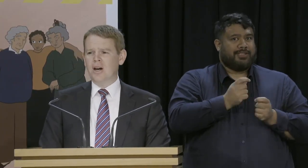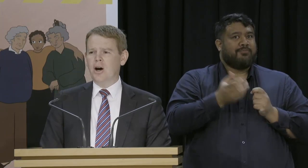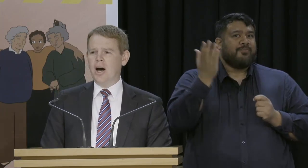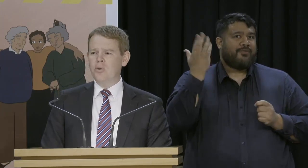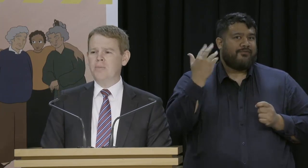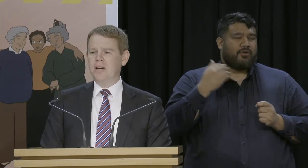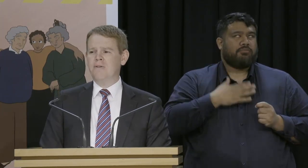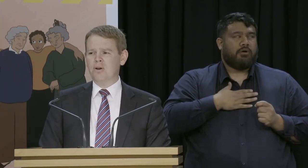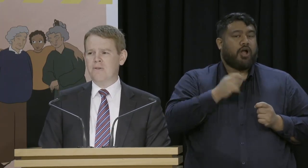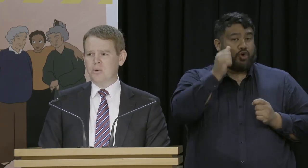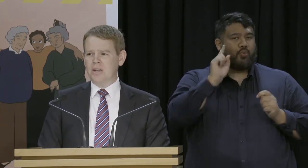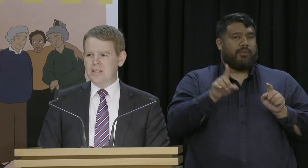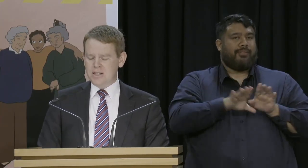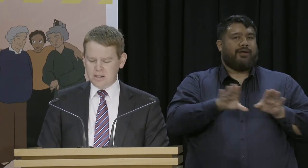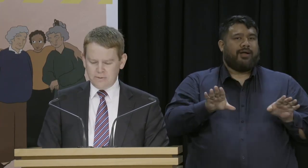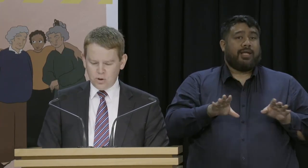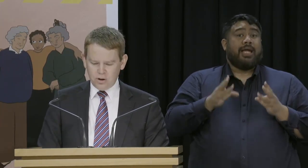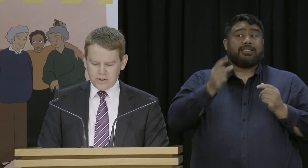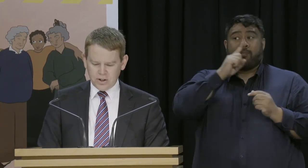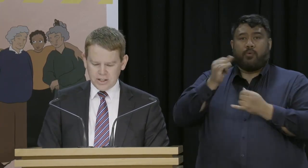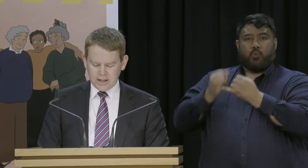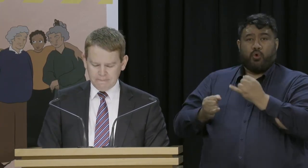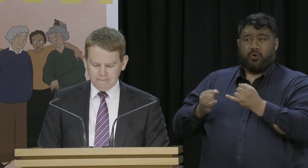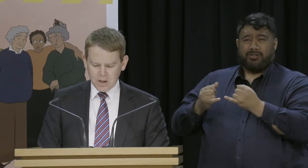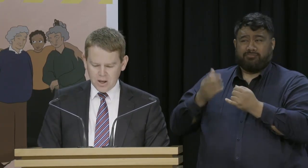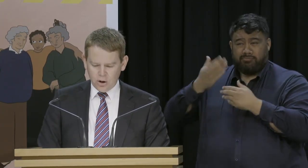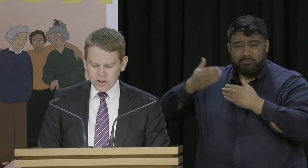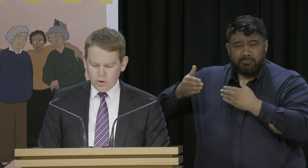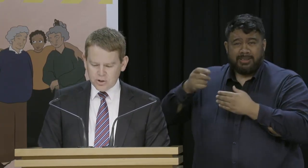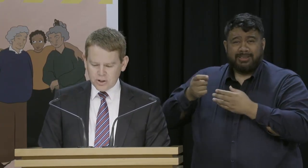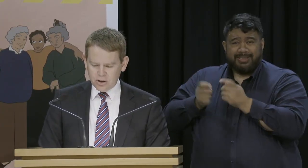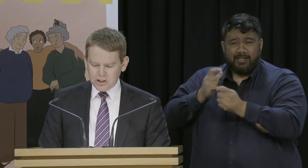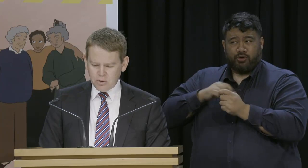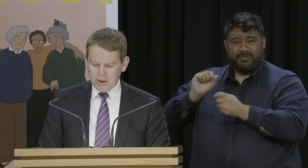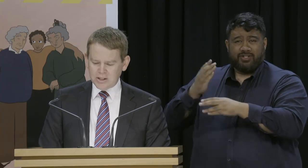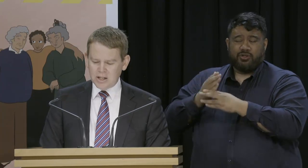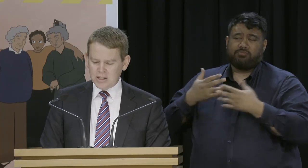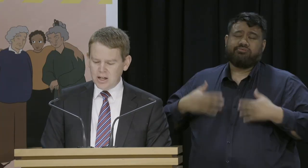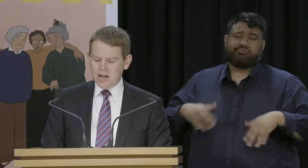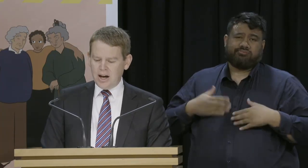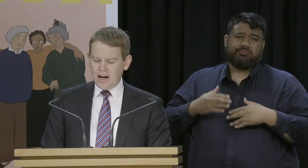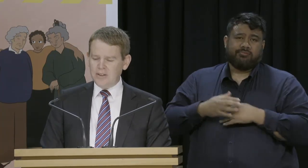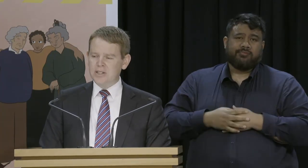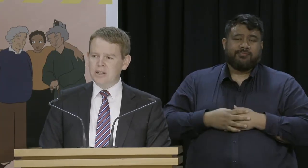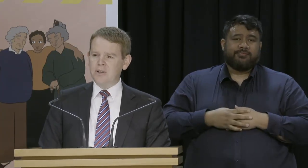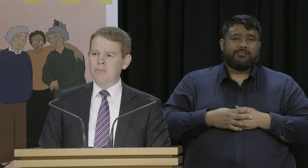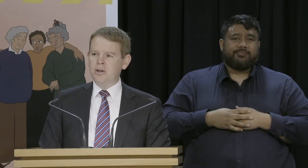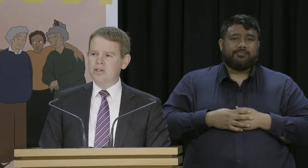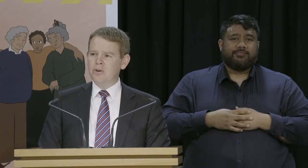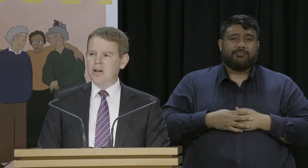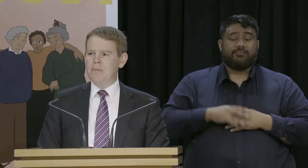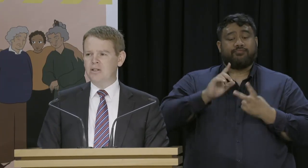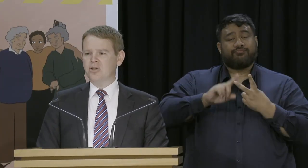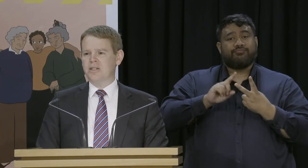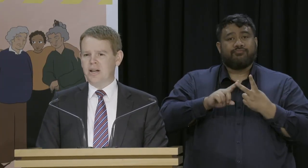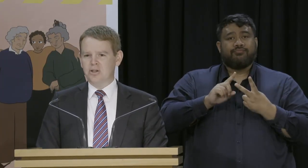those who are being very frequently tested for COVID-19. I also want to acknowledge that we're about to hit another significant